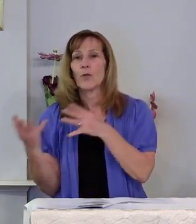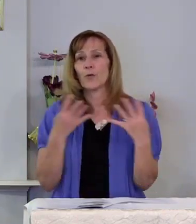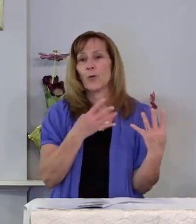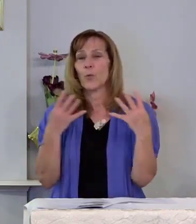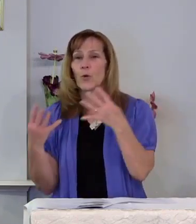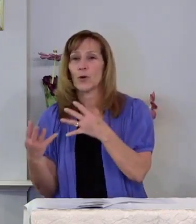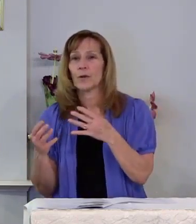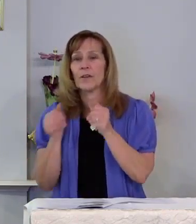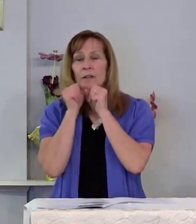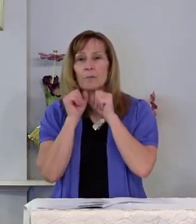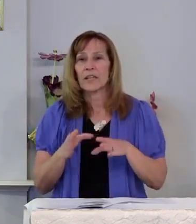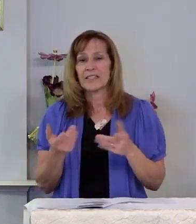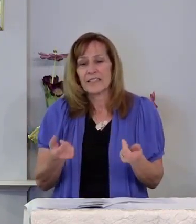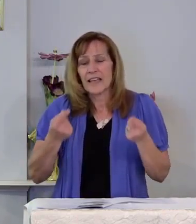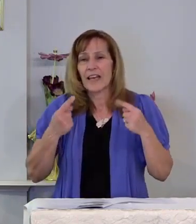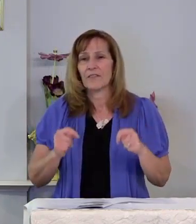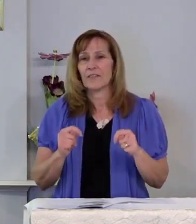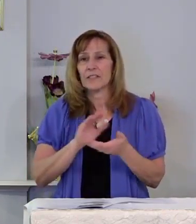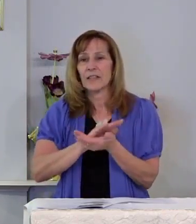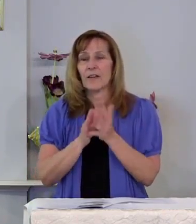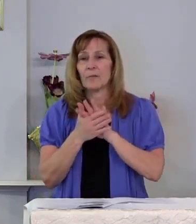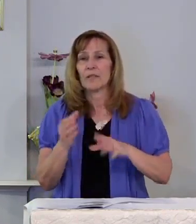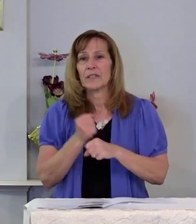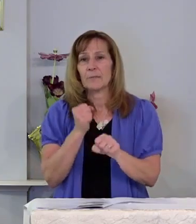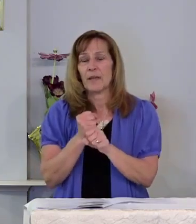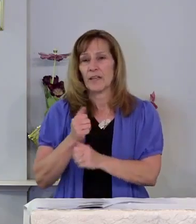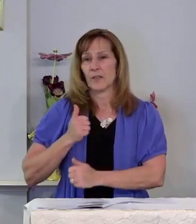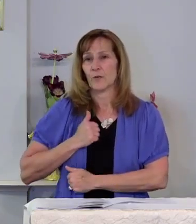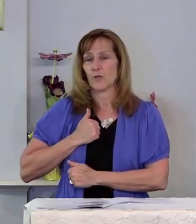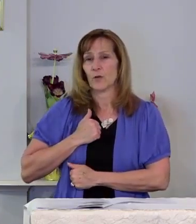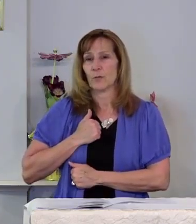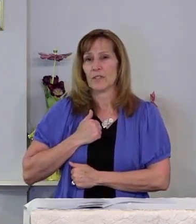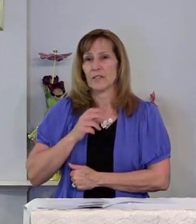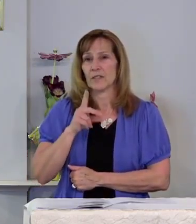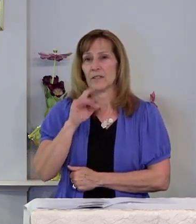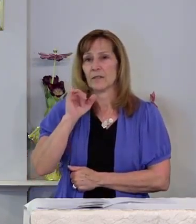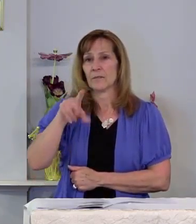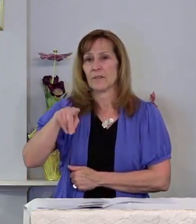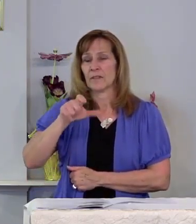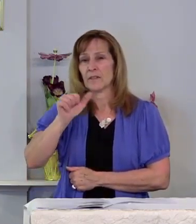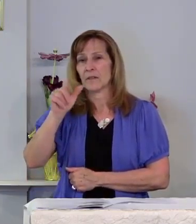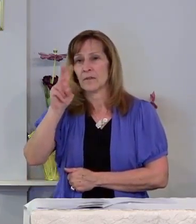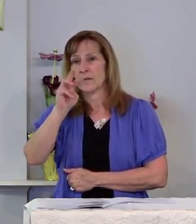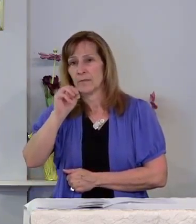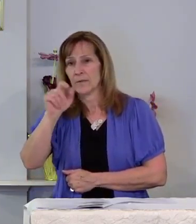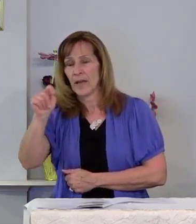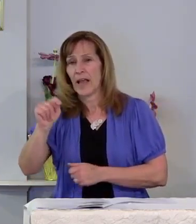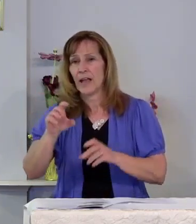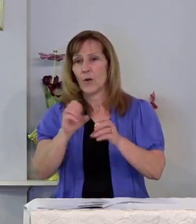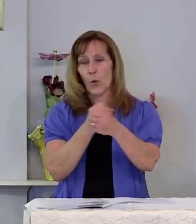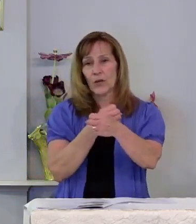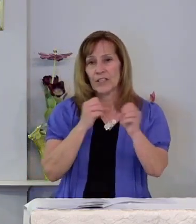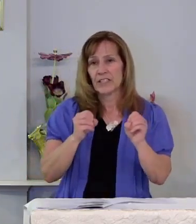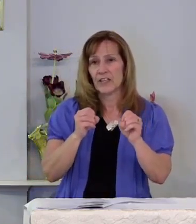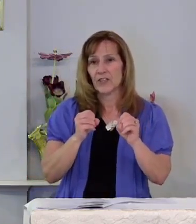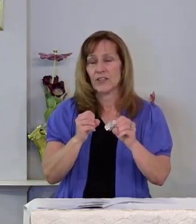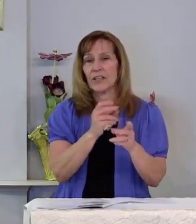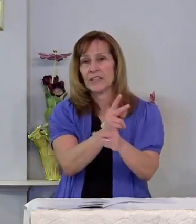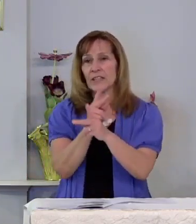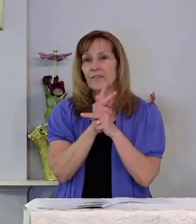God. Your mercy is great. Open paths for cooperation between